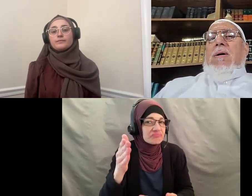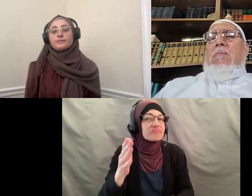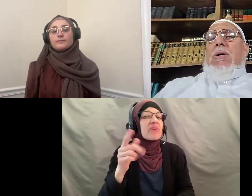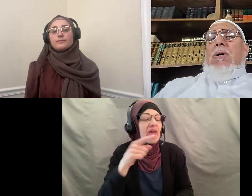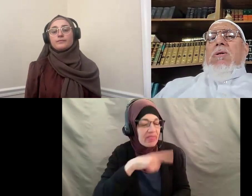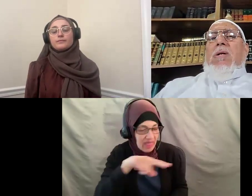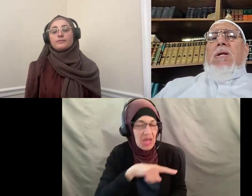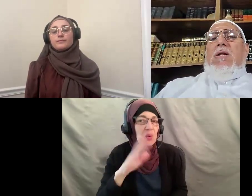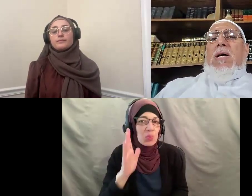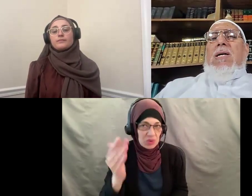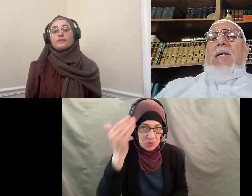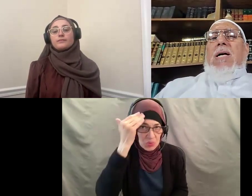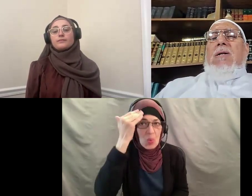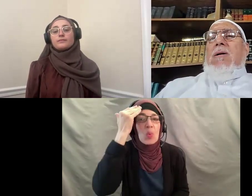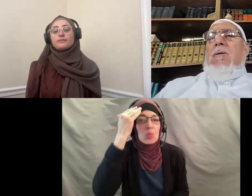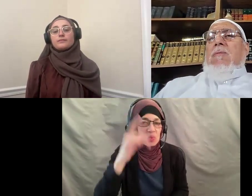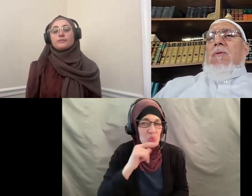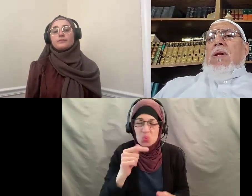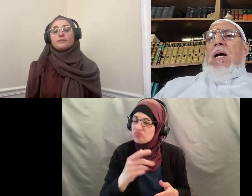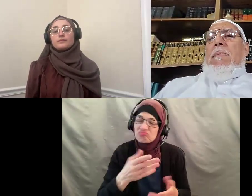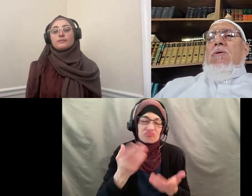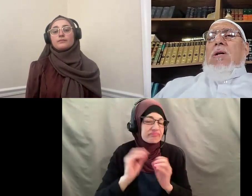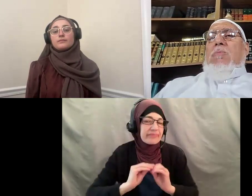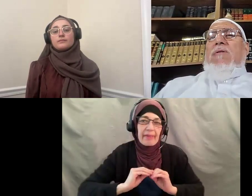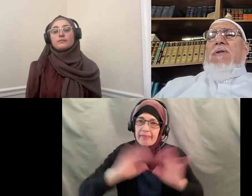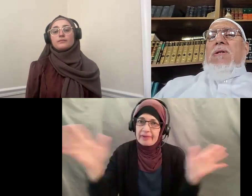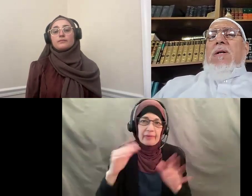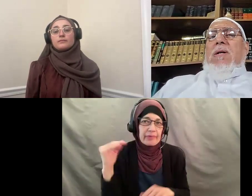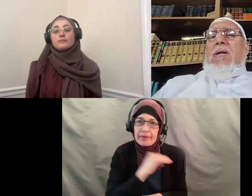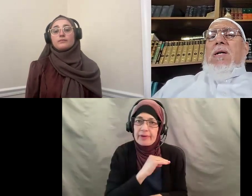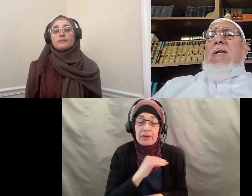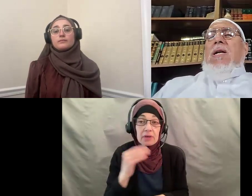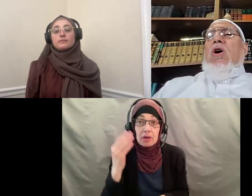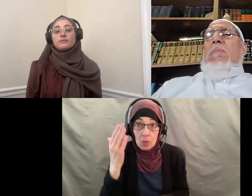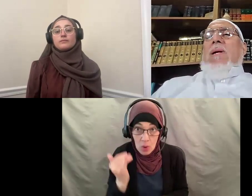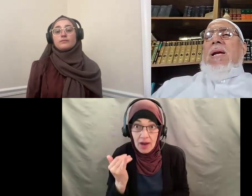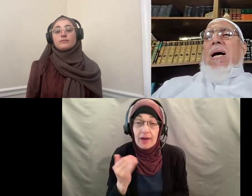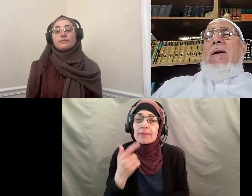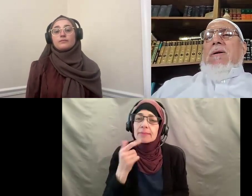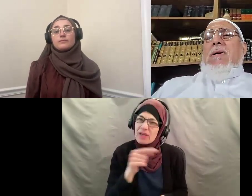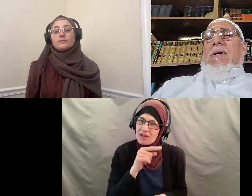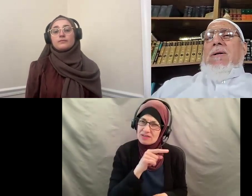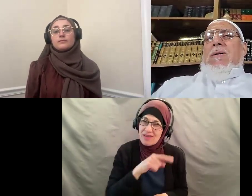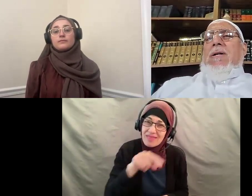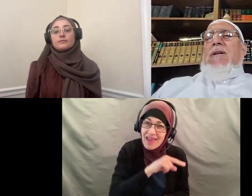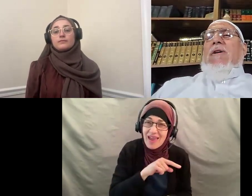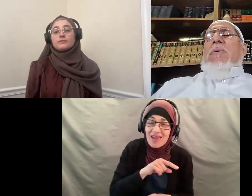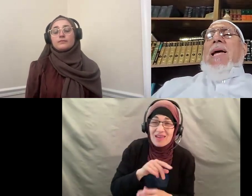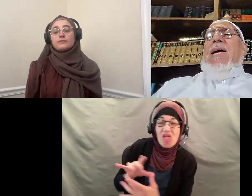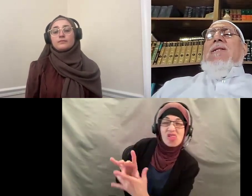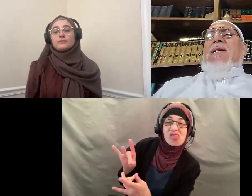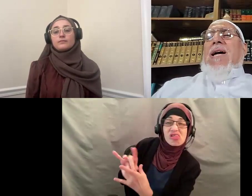liar, because they said about their prophet, he is an open liar.